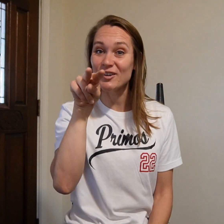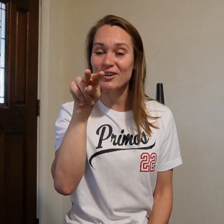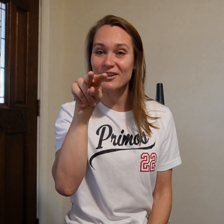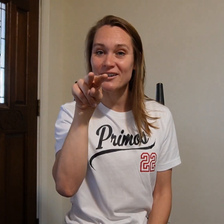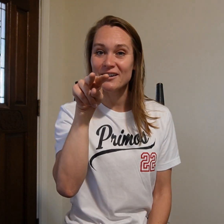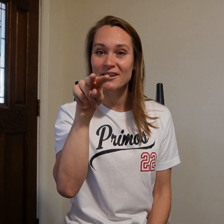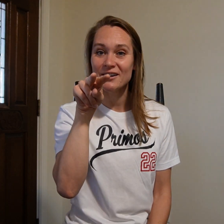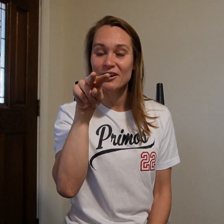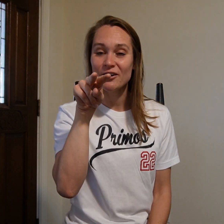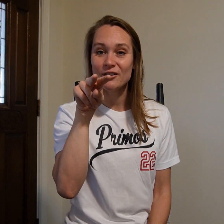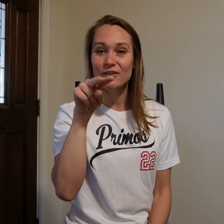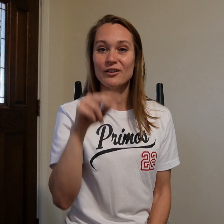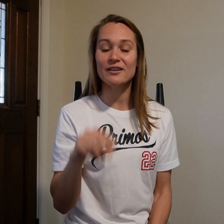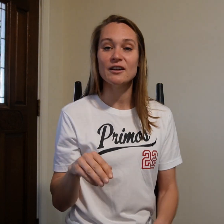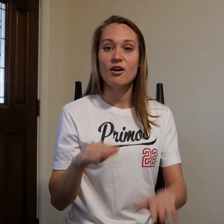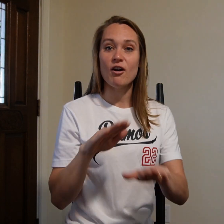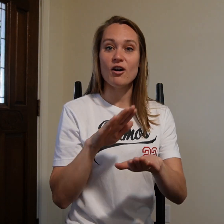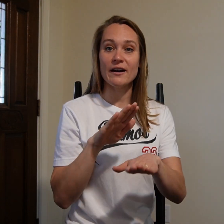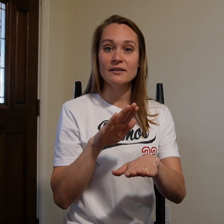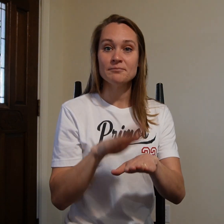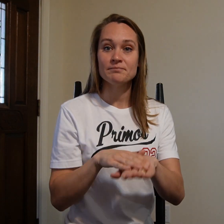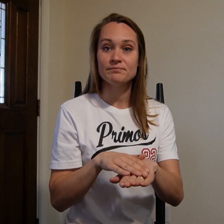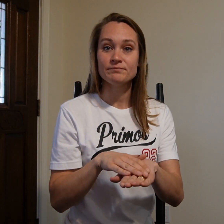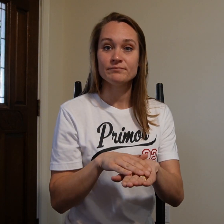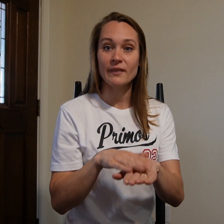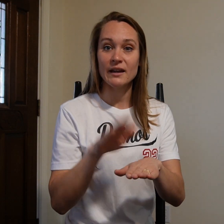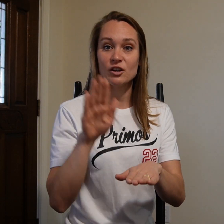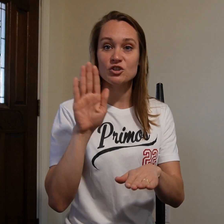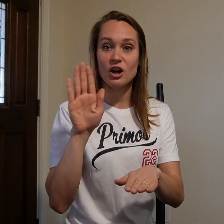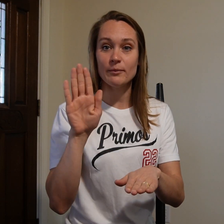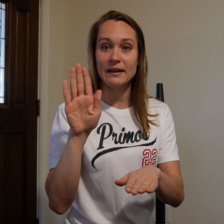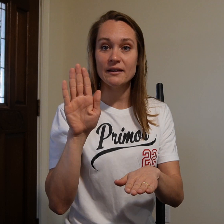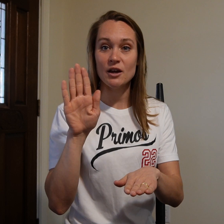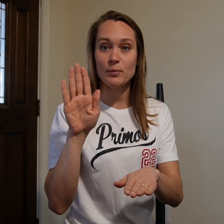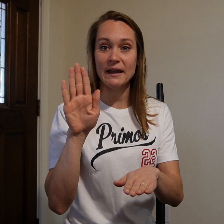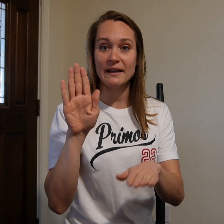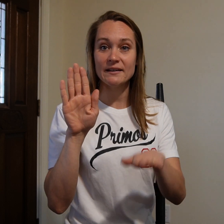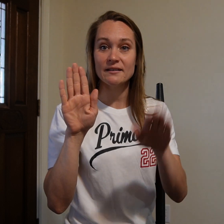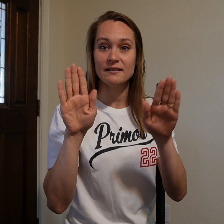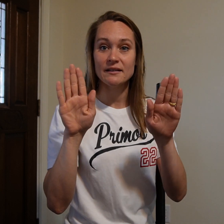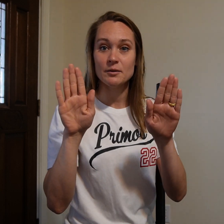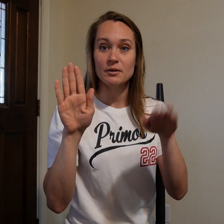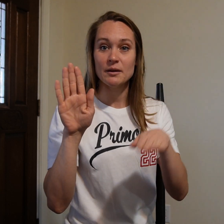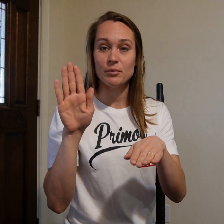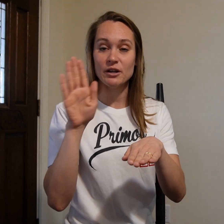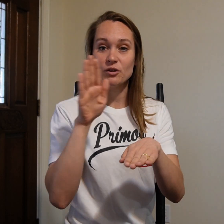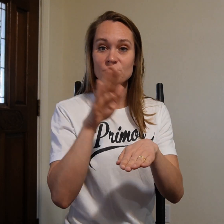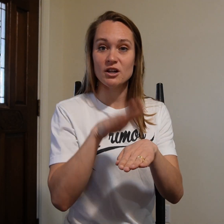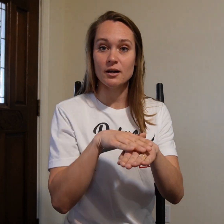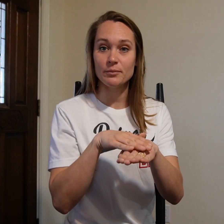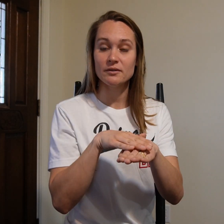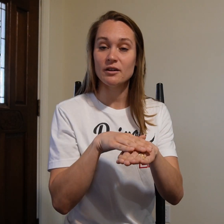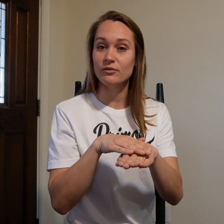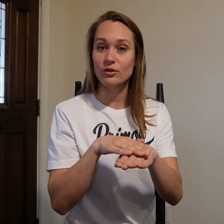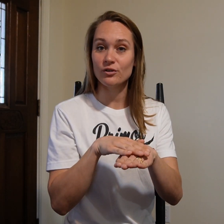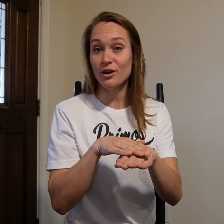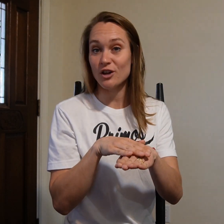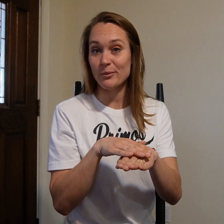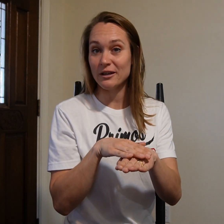look. Look. On. Take your dominant open hand. Put it on top of your non-dominant